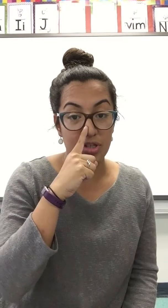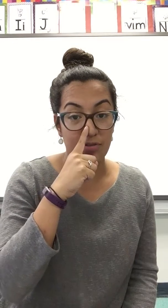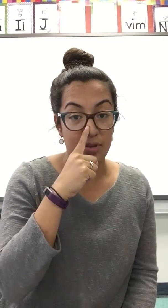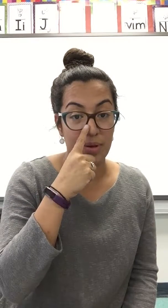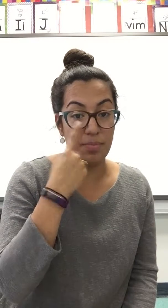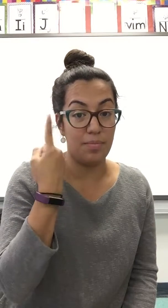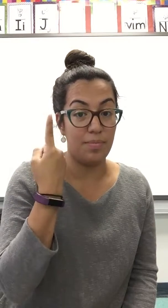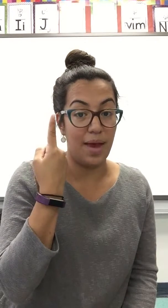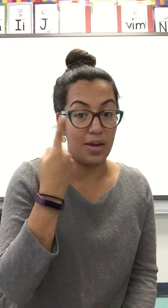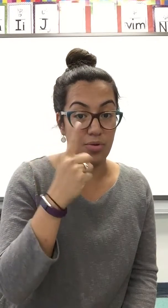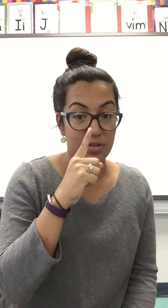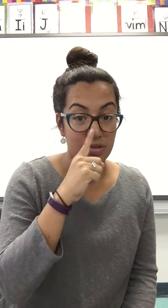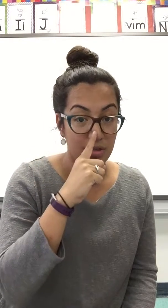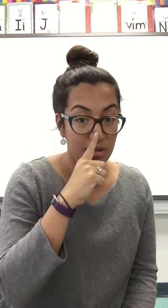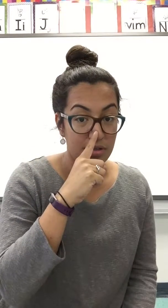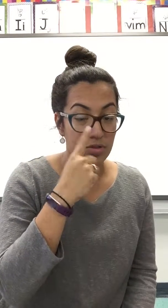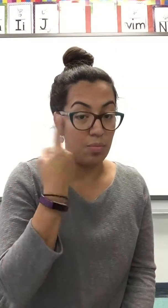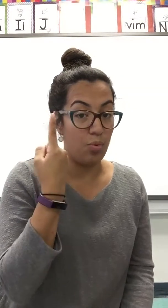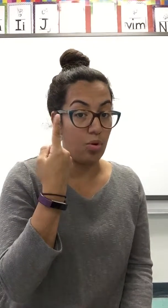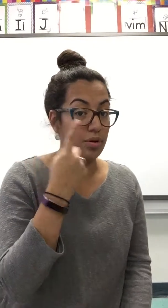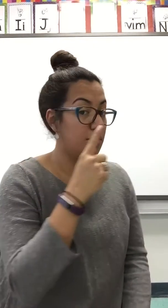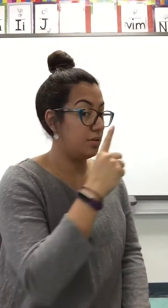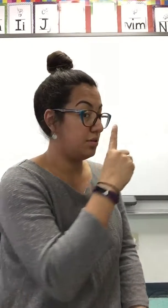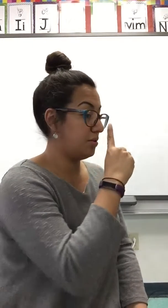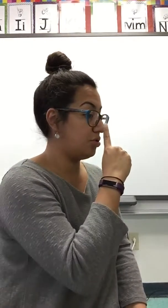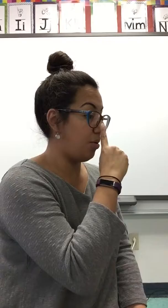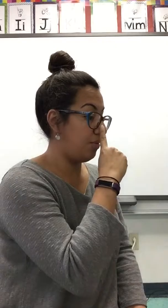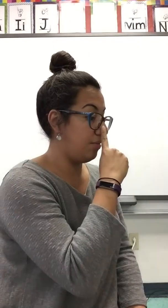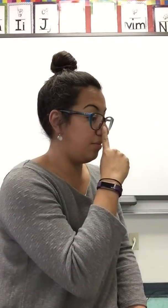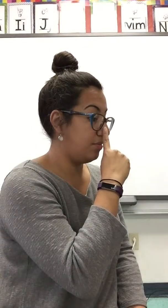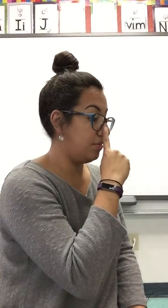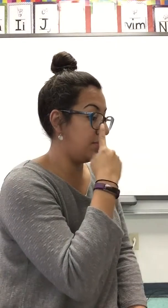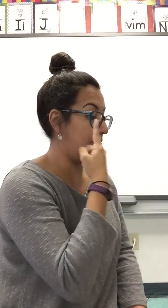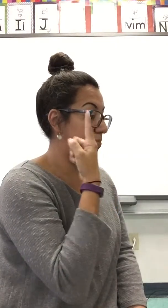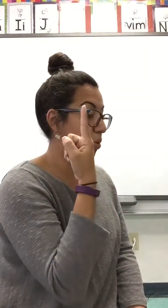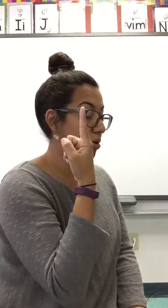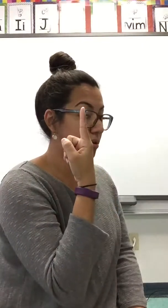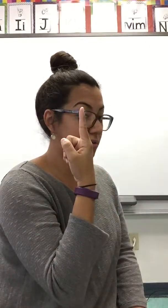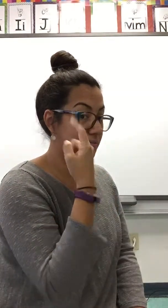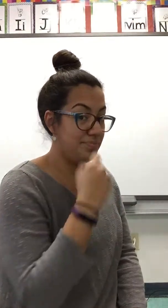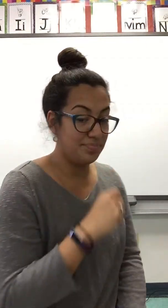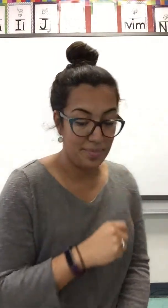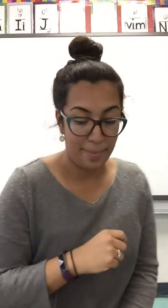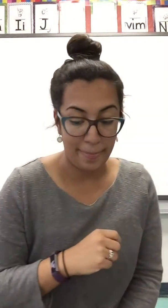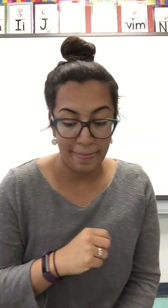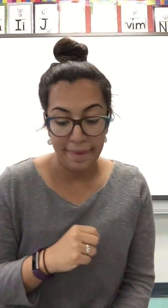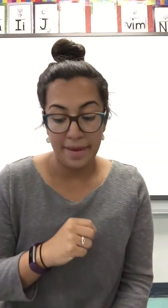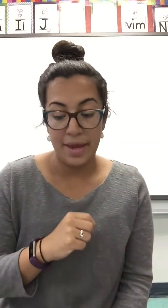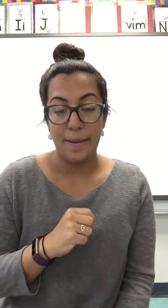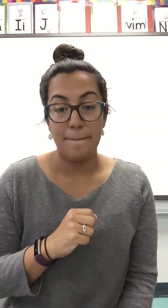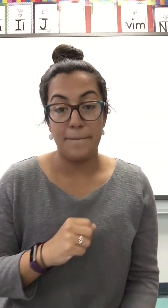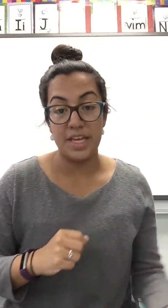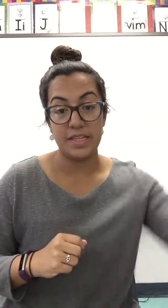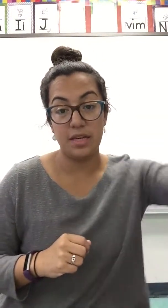Again, repeat. So American Sign Language, you just initialize, so you're going to say